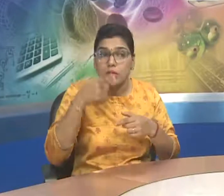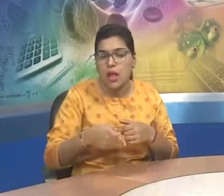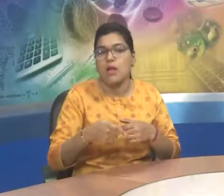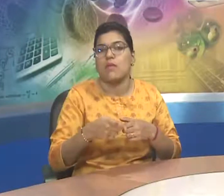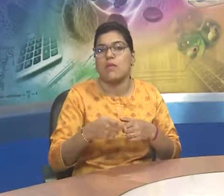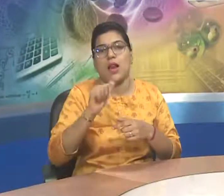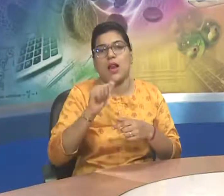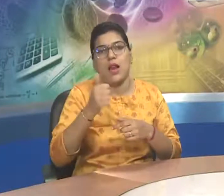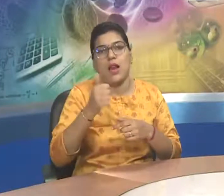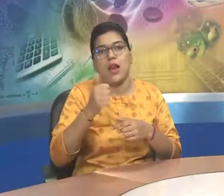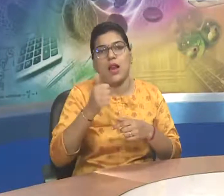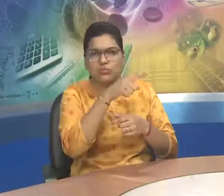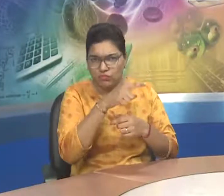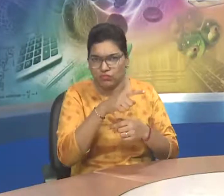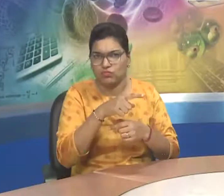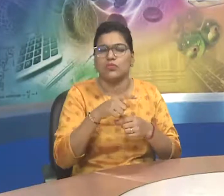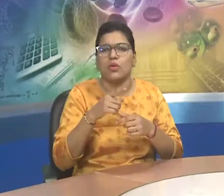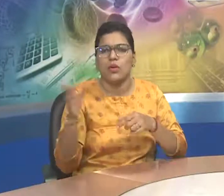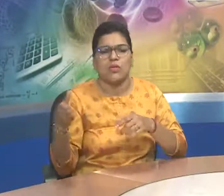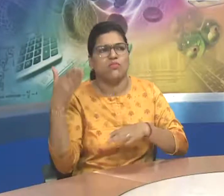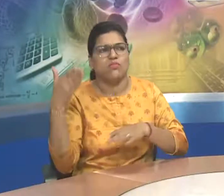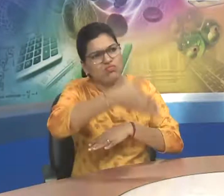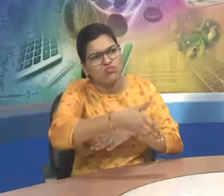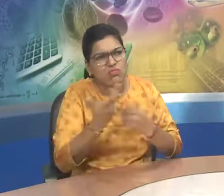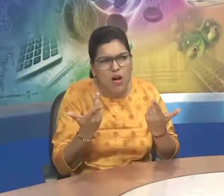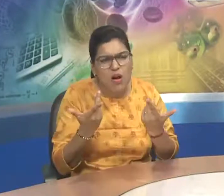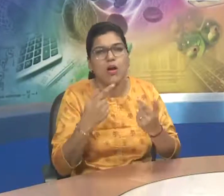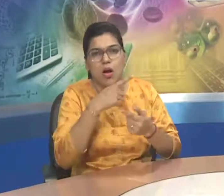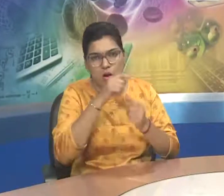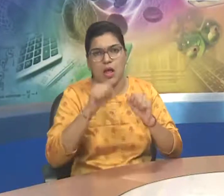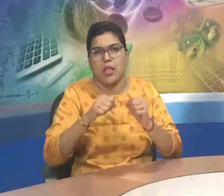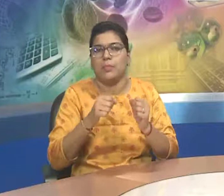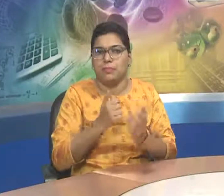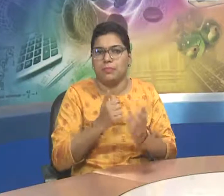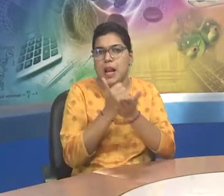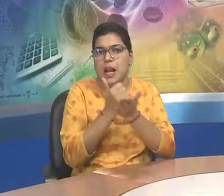he sought medical attention.